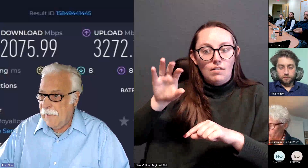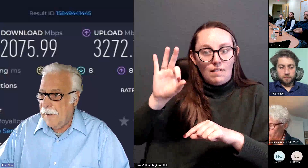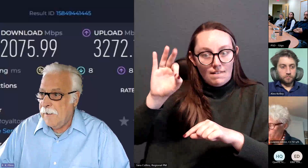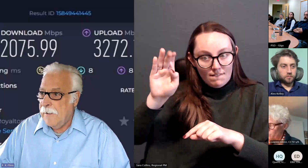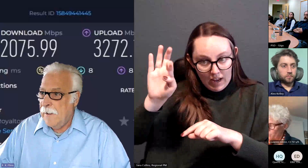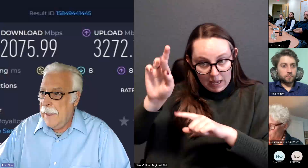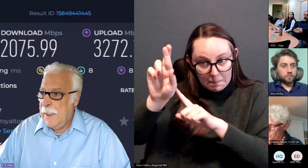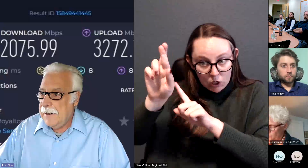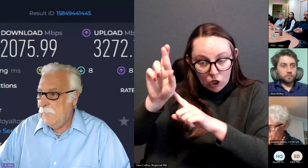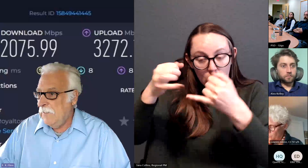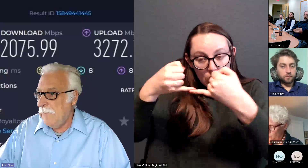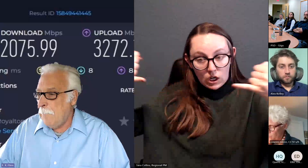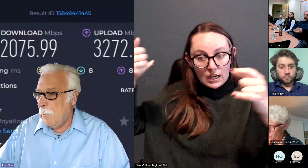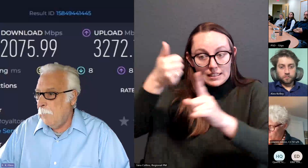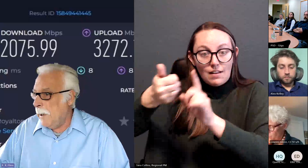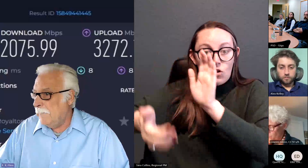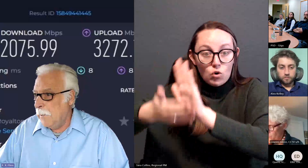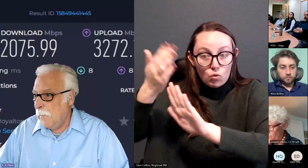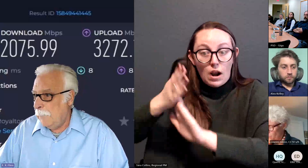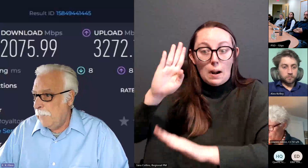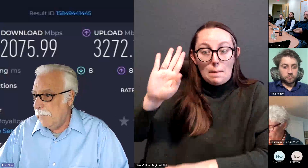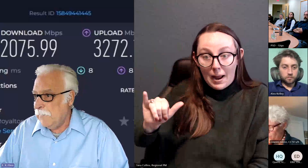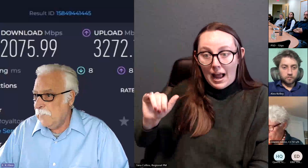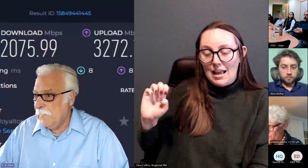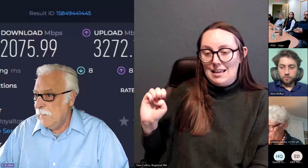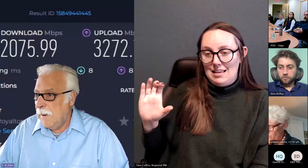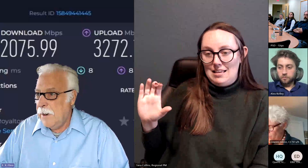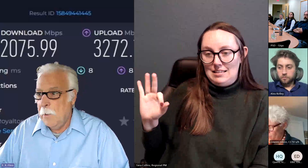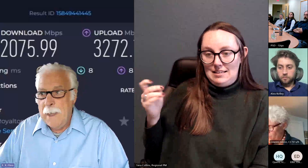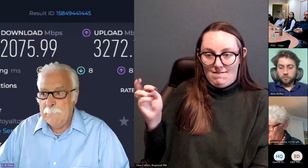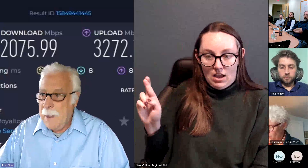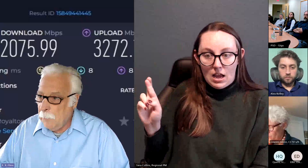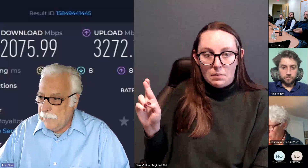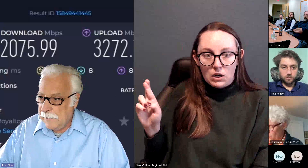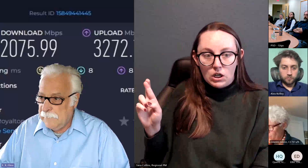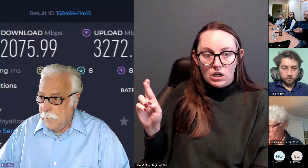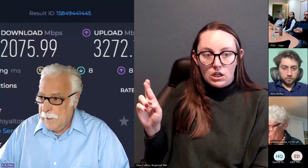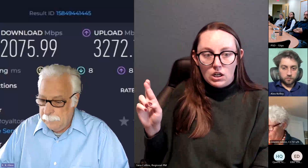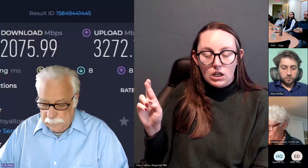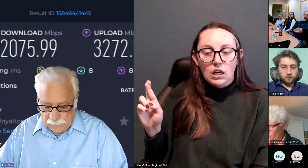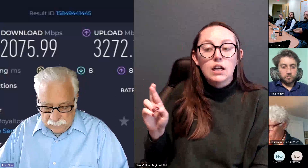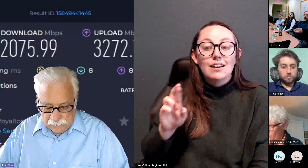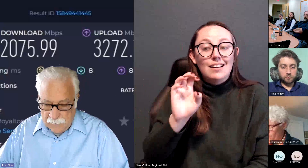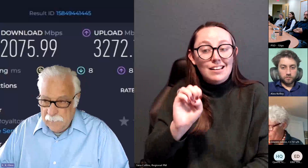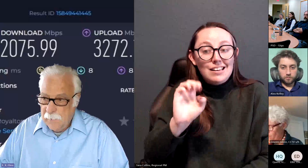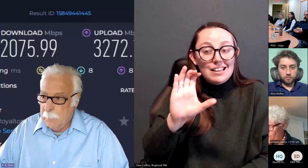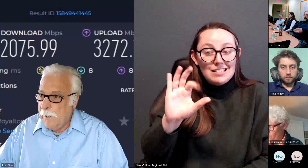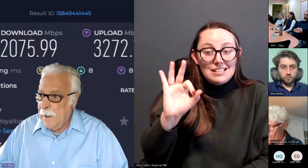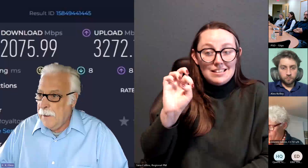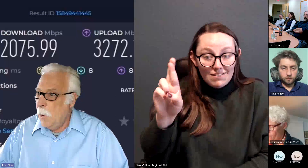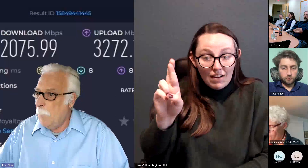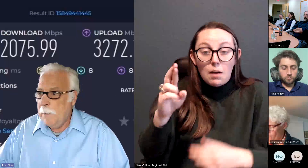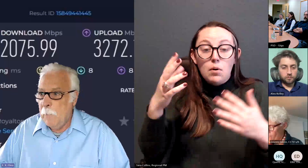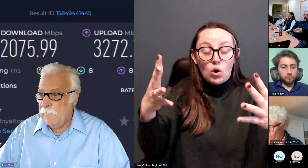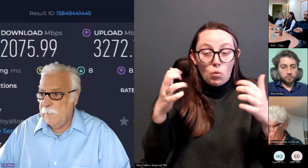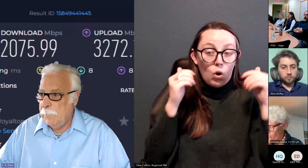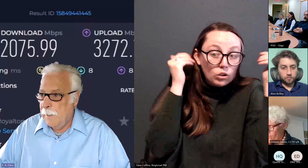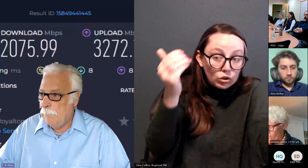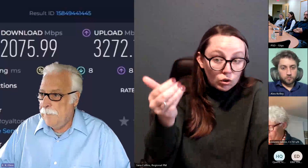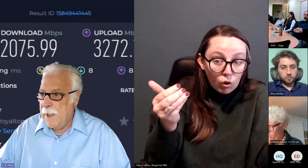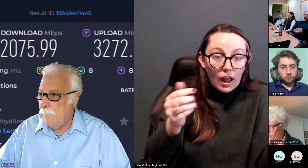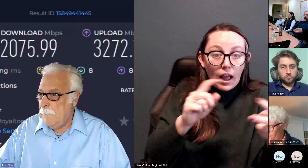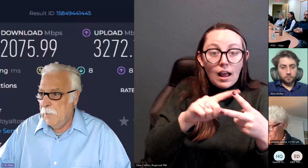that area, and EC Fiber would like to go ahead with this. I know Mac Mountain would like to go ahead with this, but nobody wants